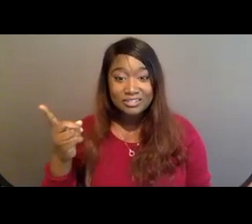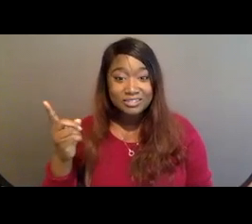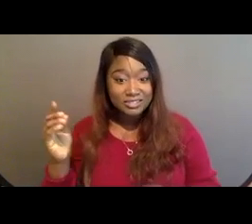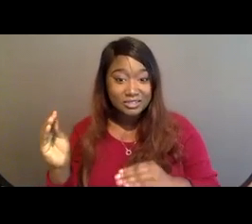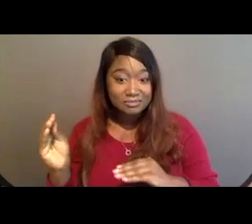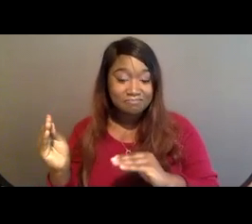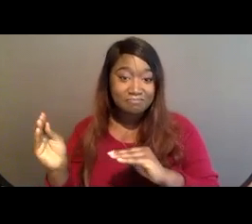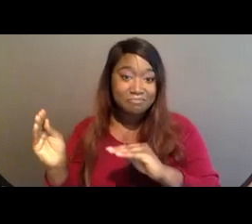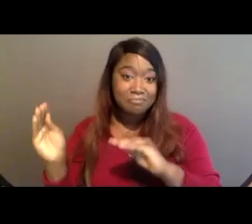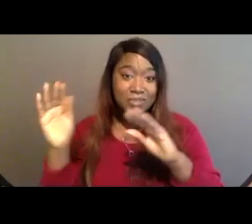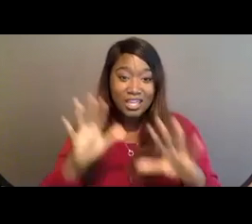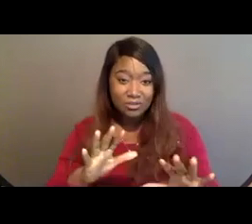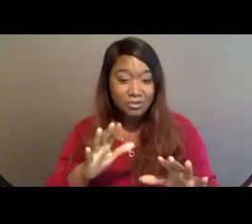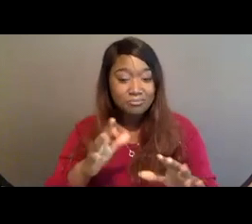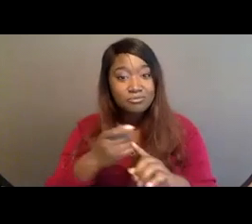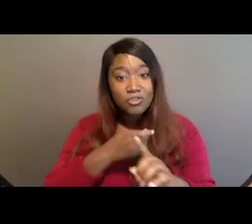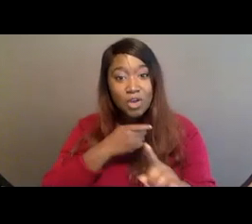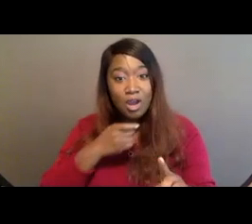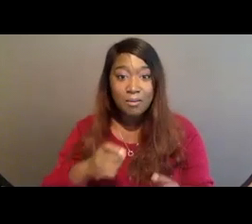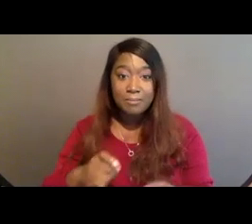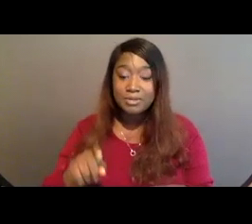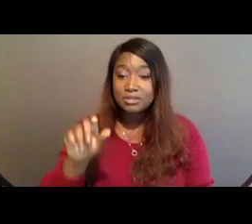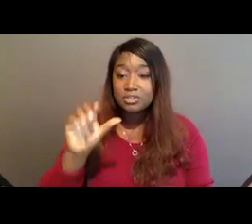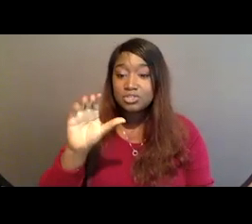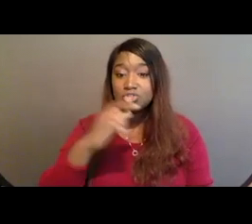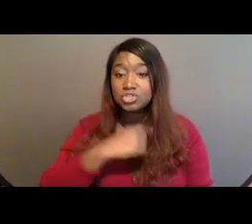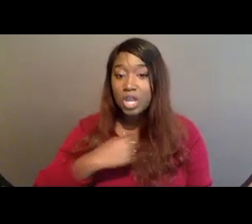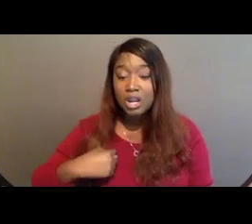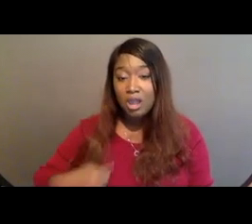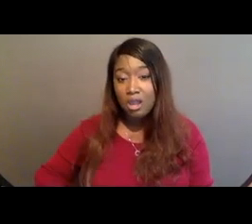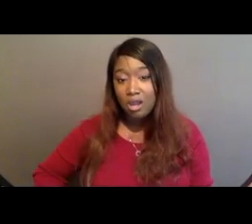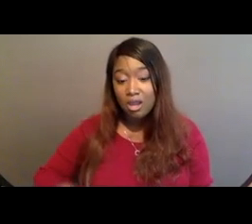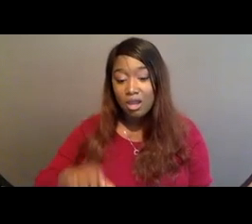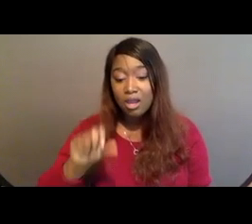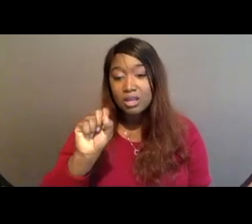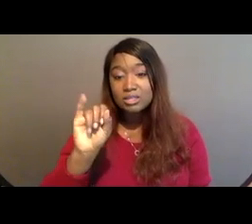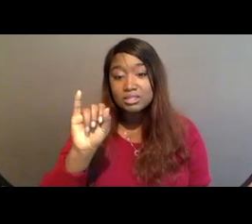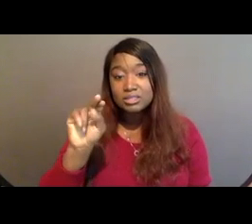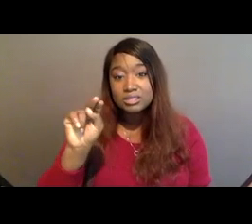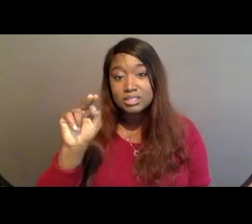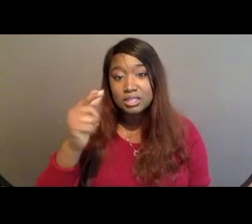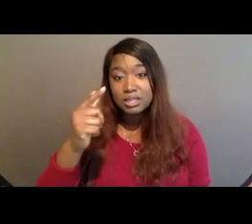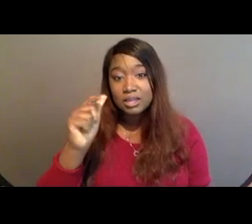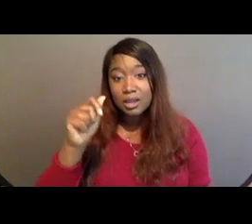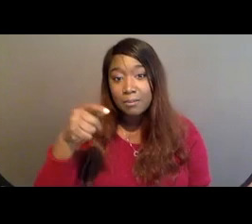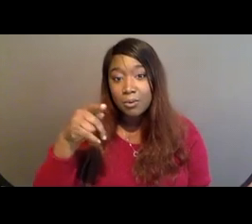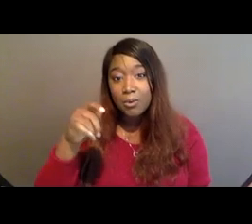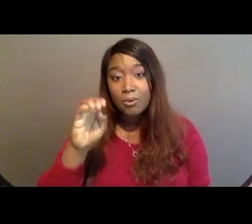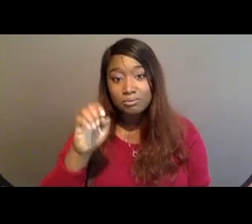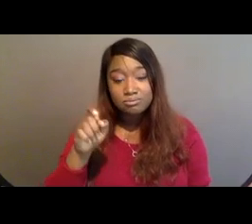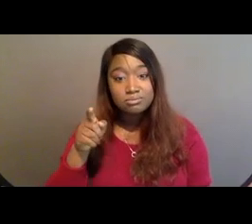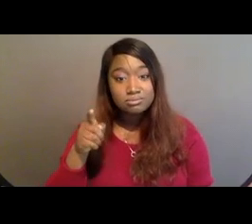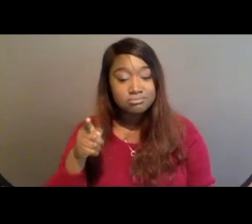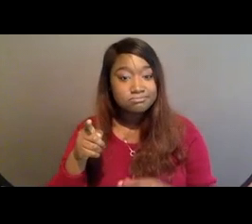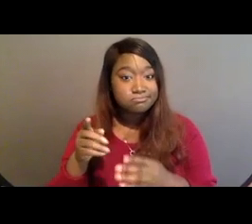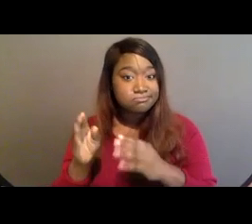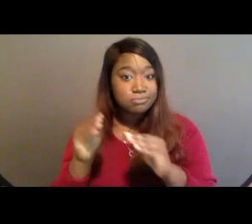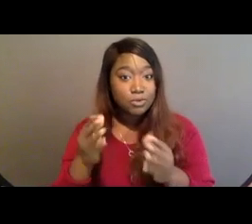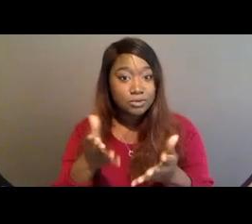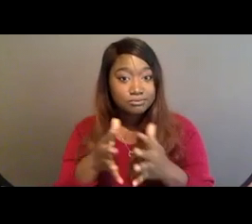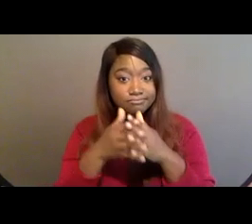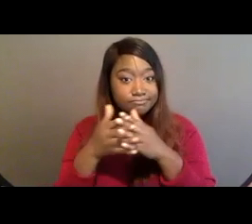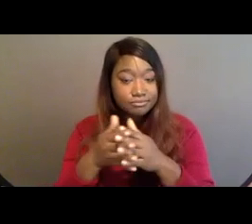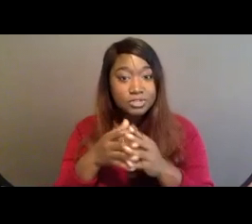and then ultimately came here to the United States. She was actually a nurse and midwife initially by training, eventually